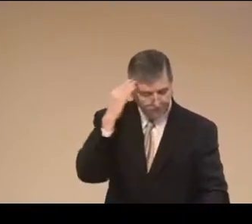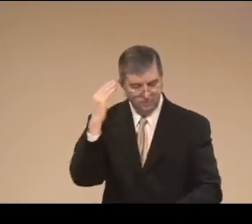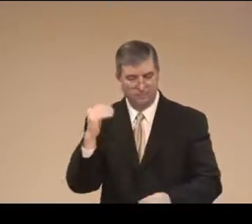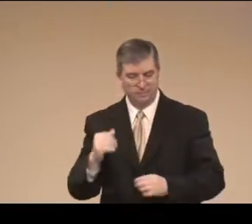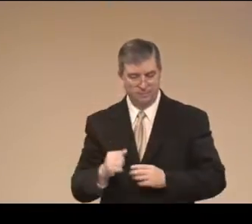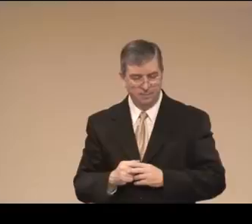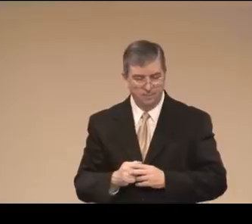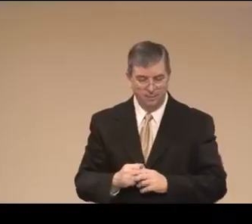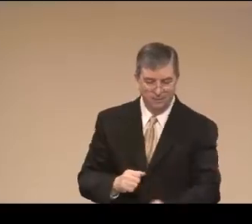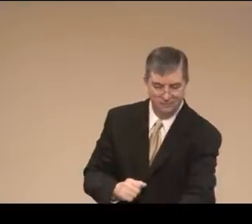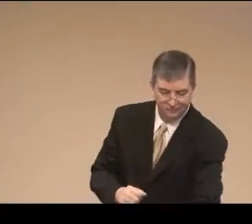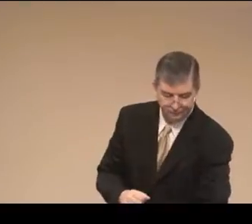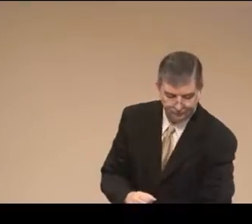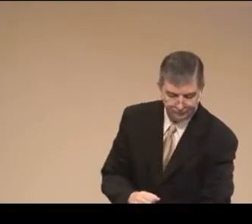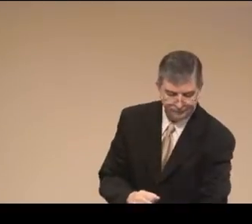Gideon's life and what happened.